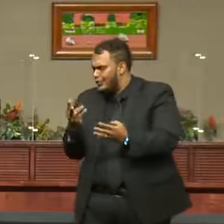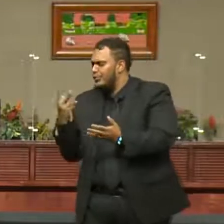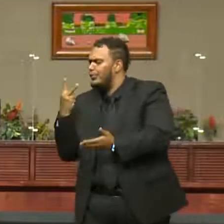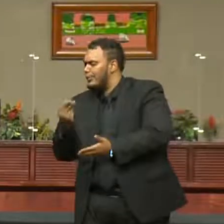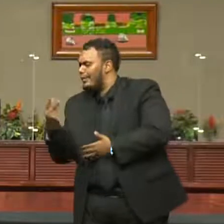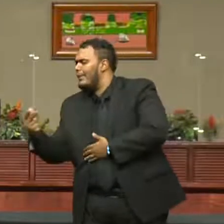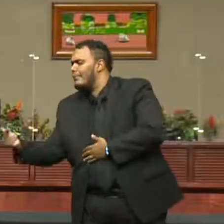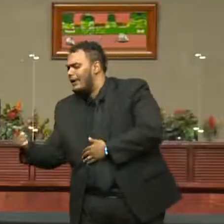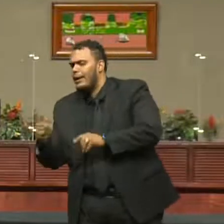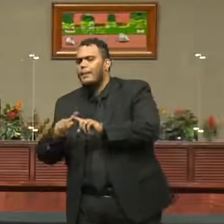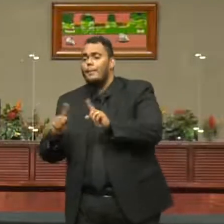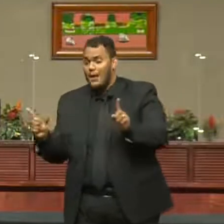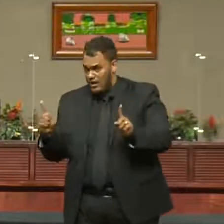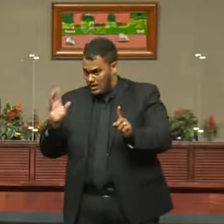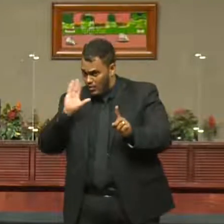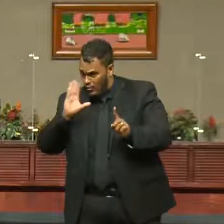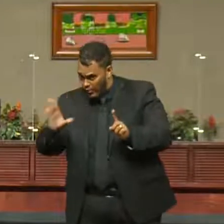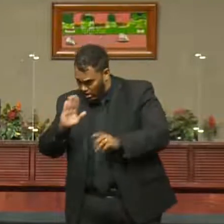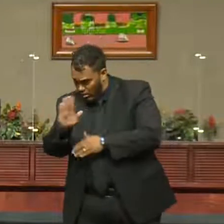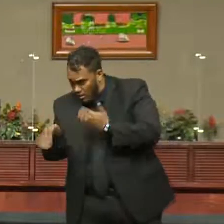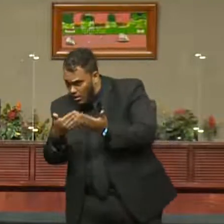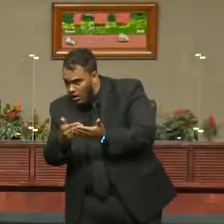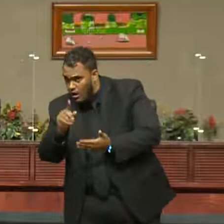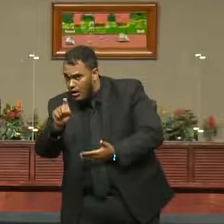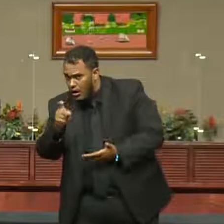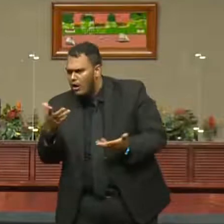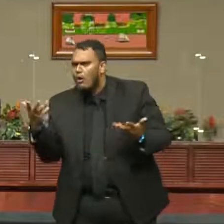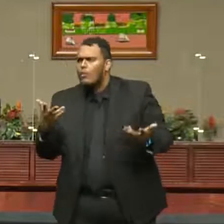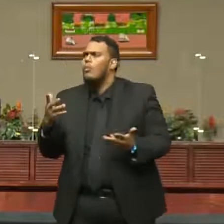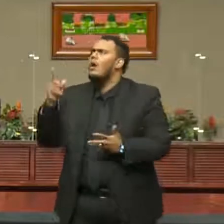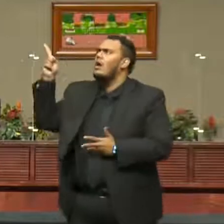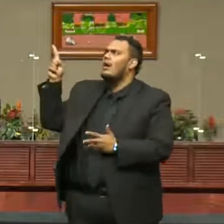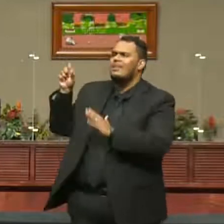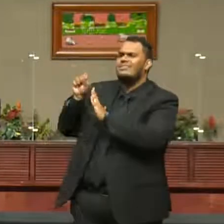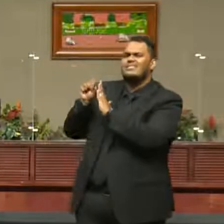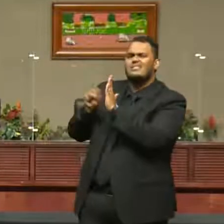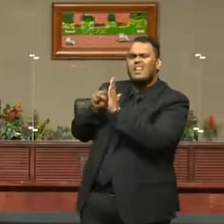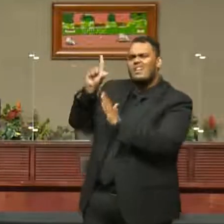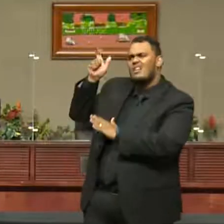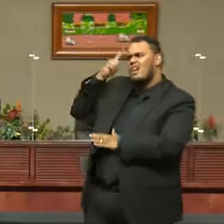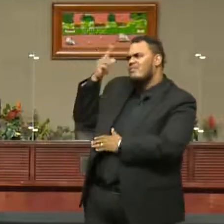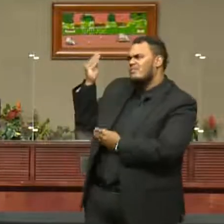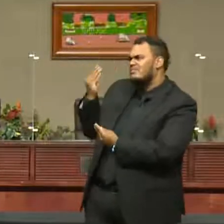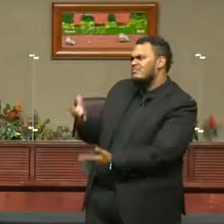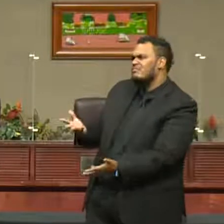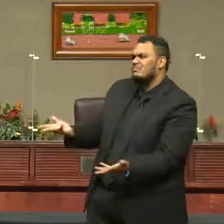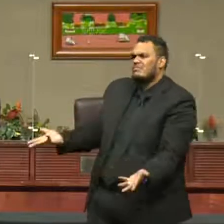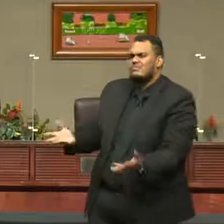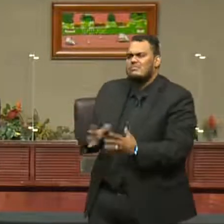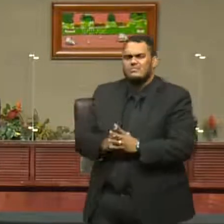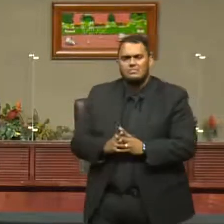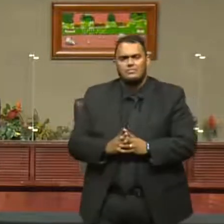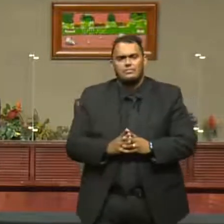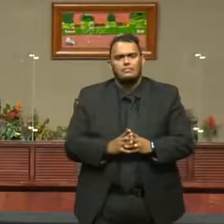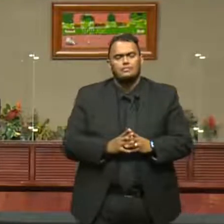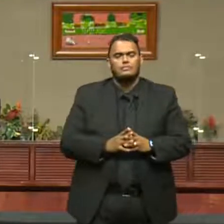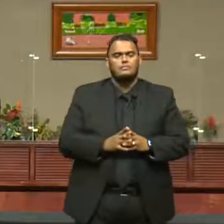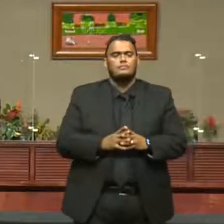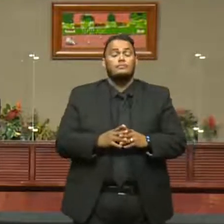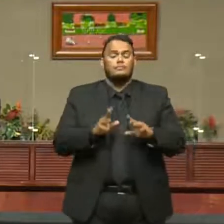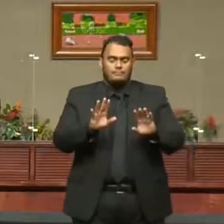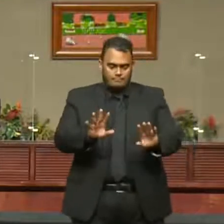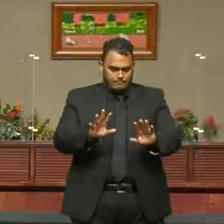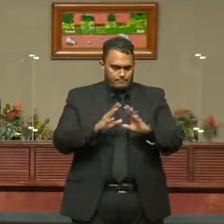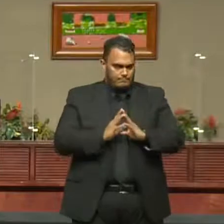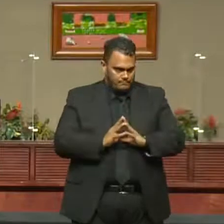any, direction have county officials gotten from the state on this front? So we are not right